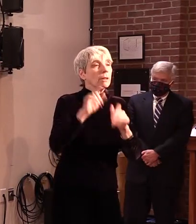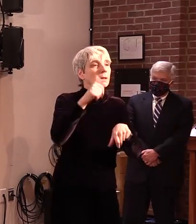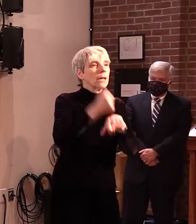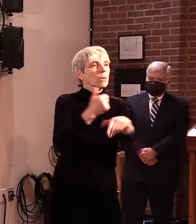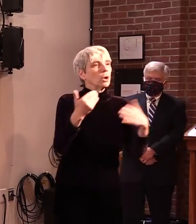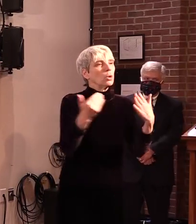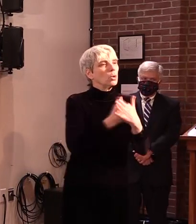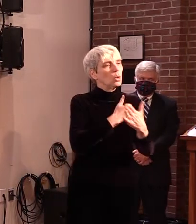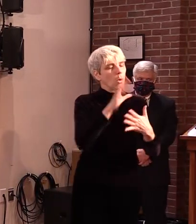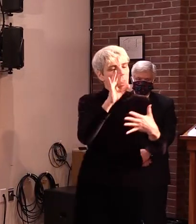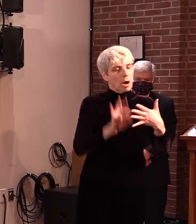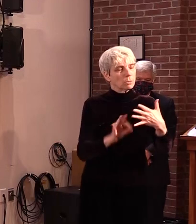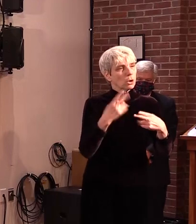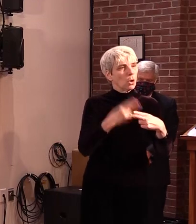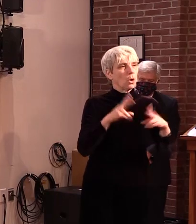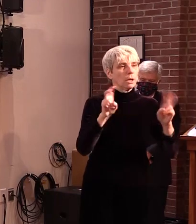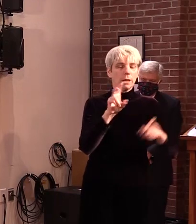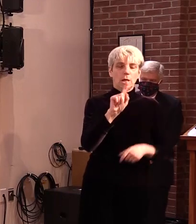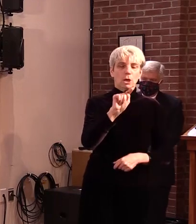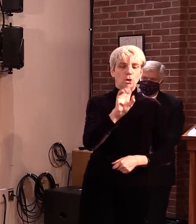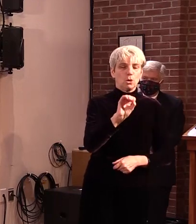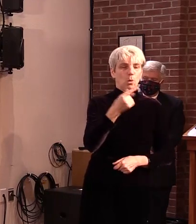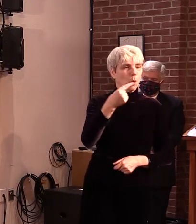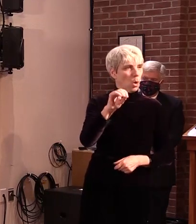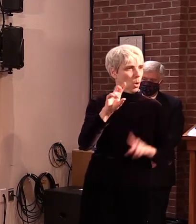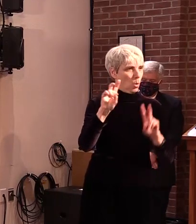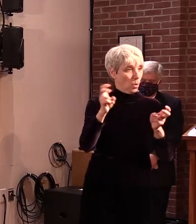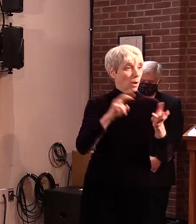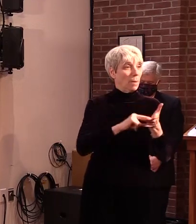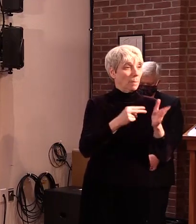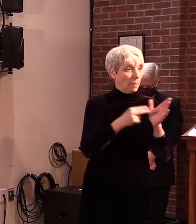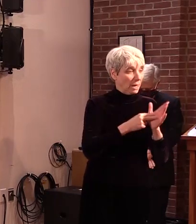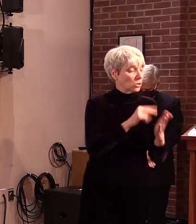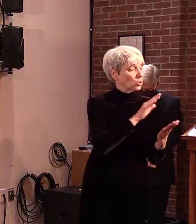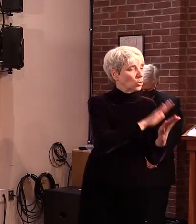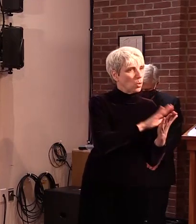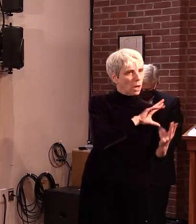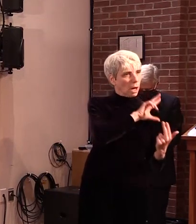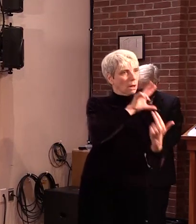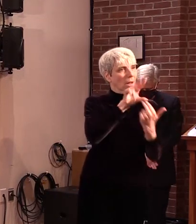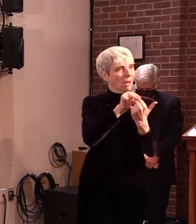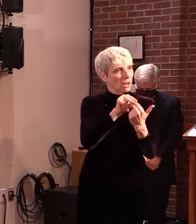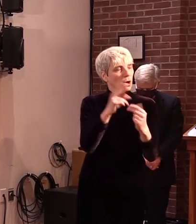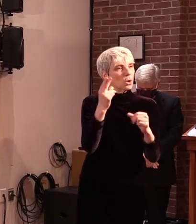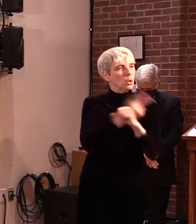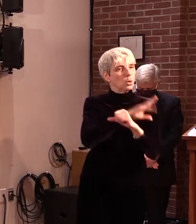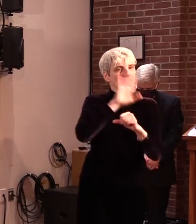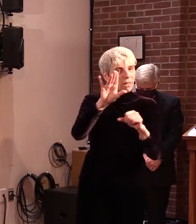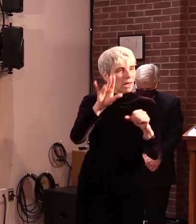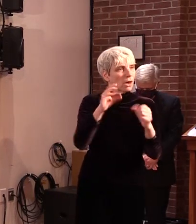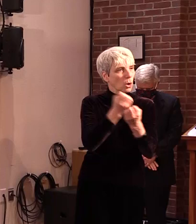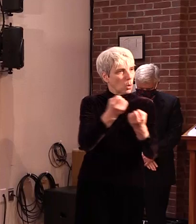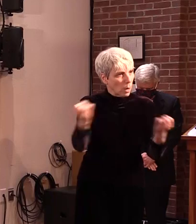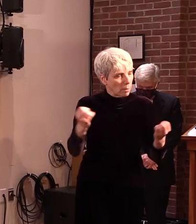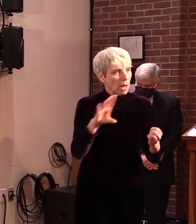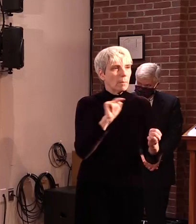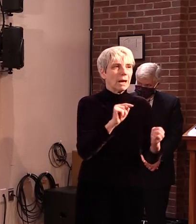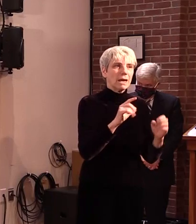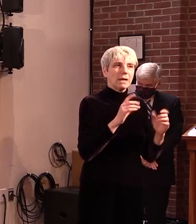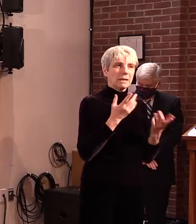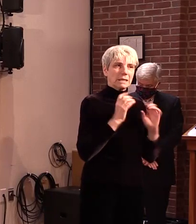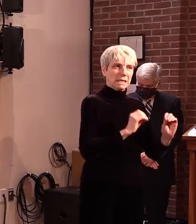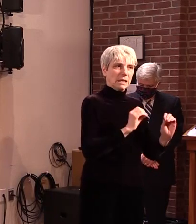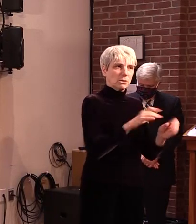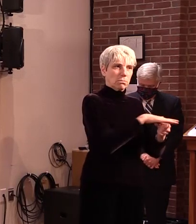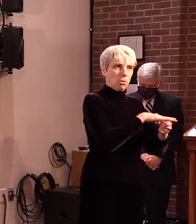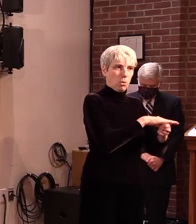option, which allows teachers to teach their own students using VTVLC infrastructure and course content. There are currently